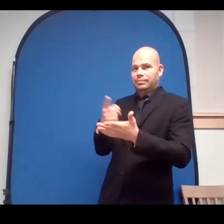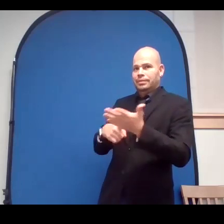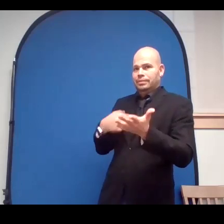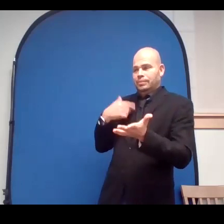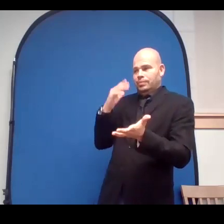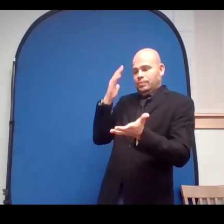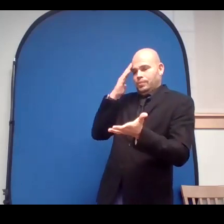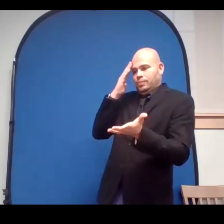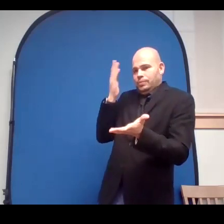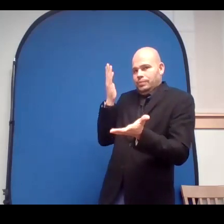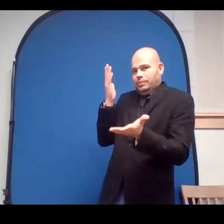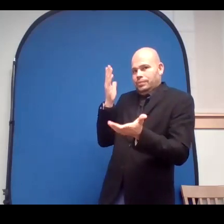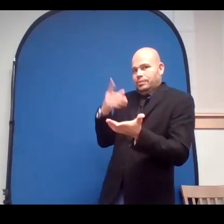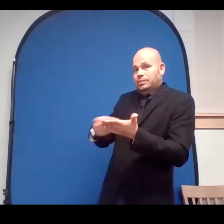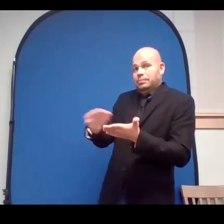So...